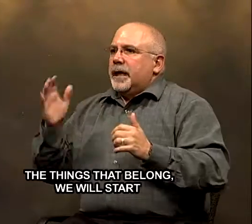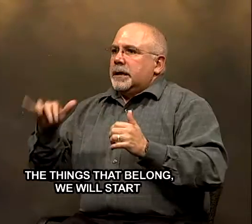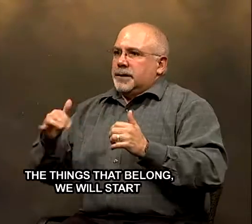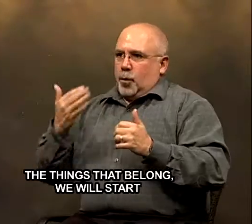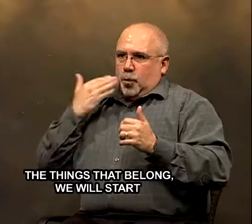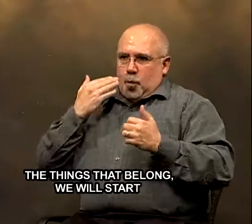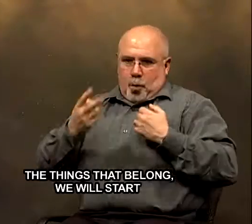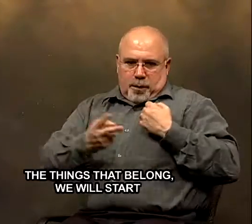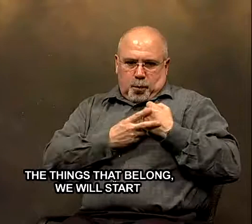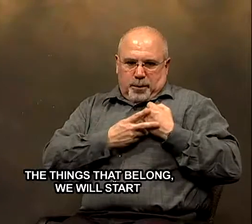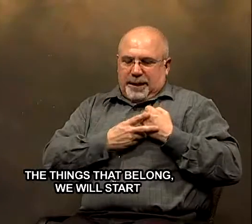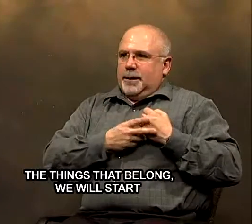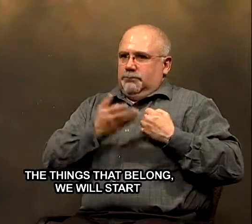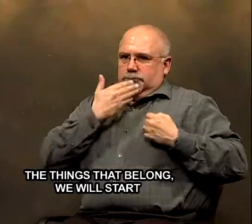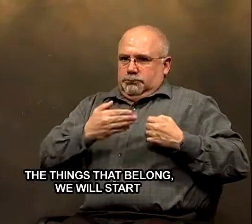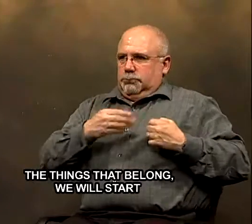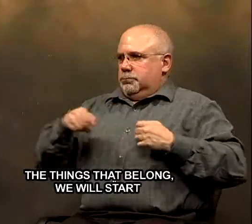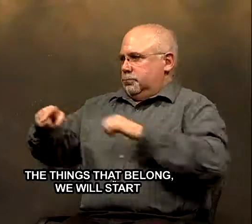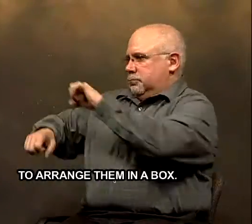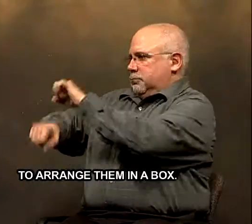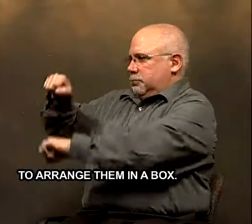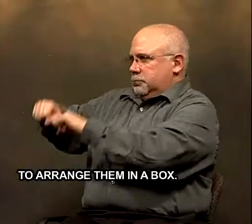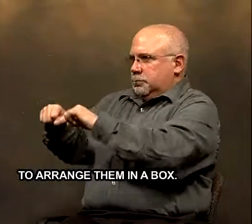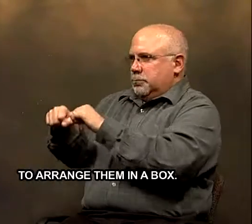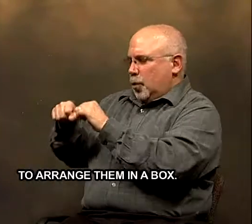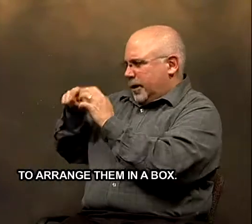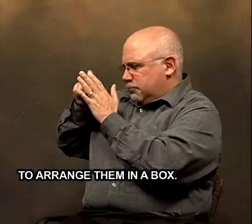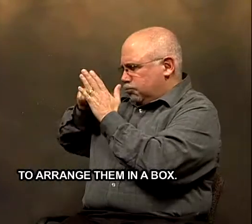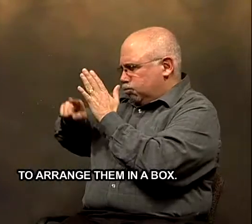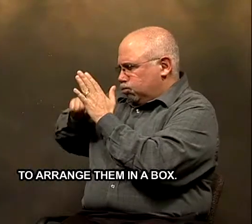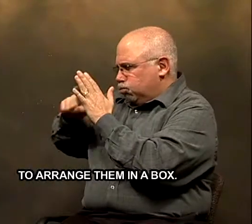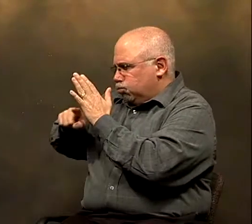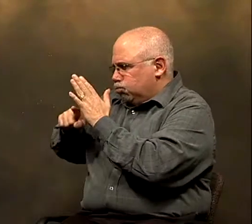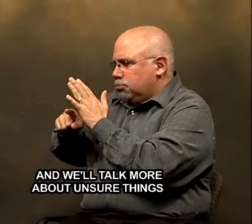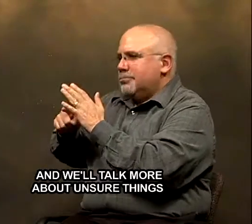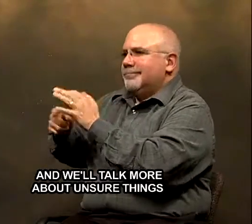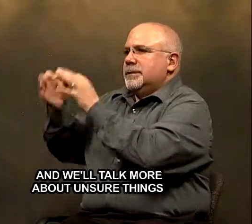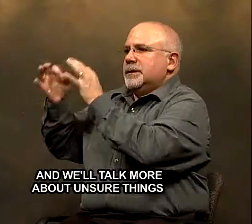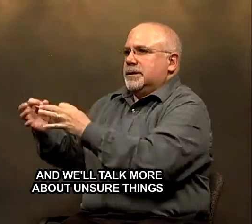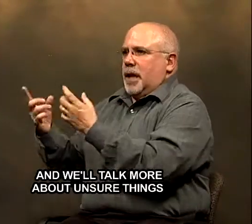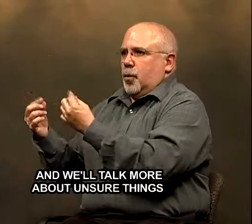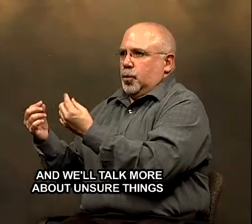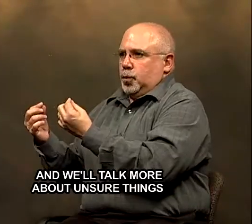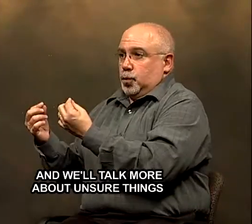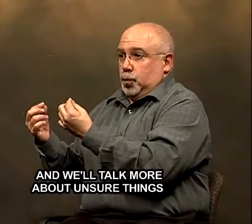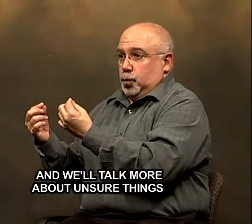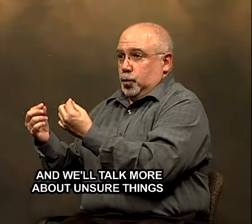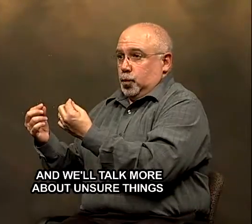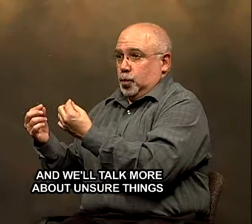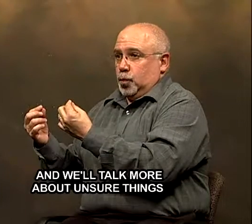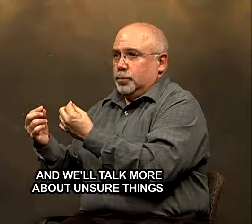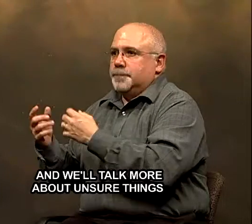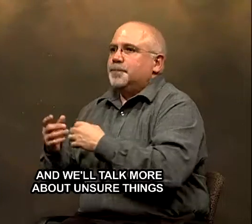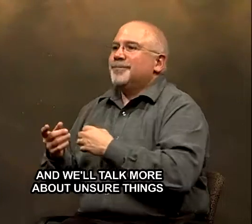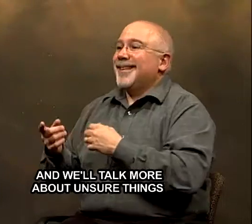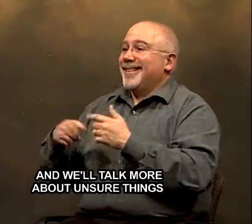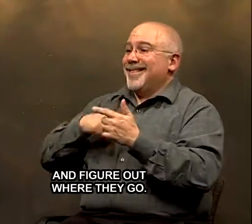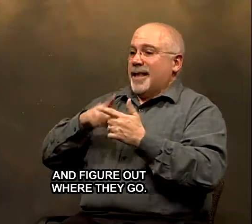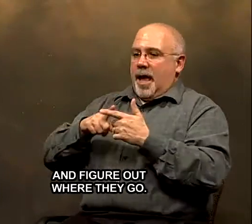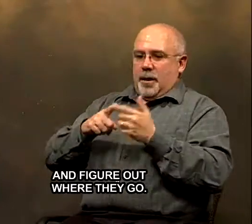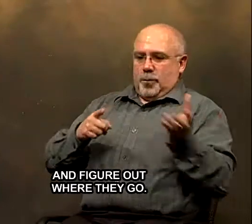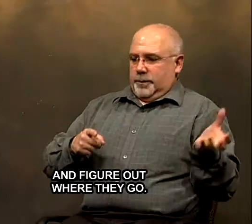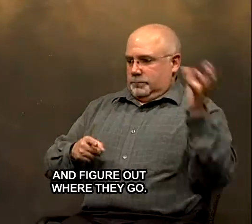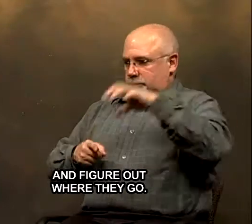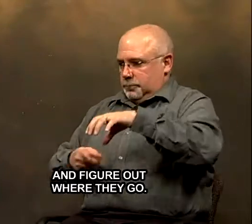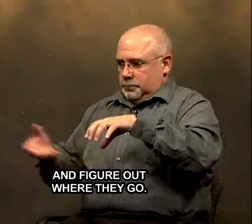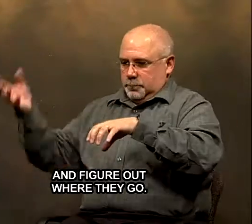The things that belong, we will start to arrange them in a box. And we will talk more about unsure things